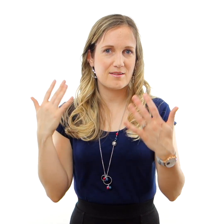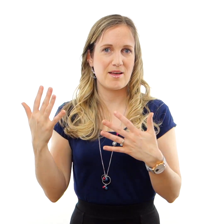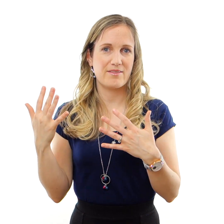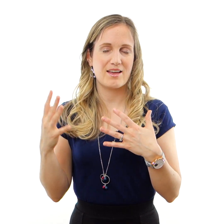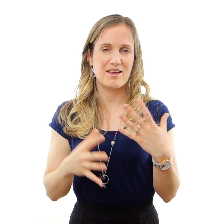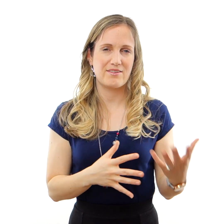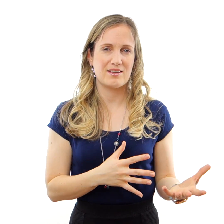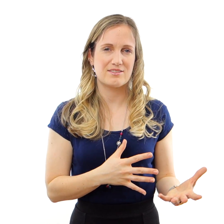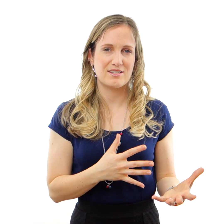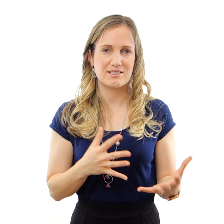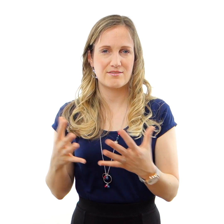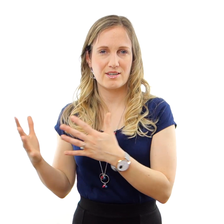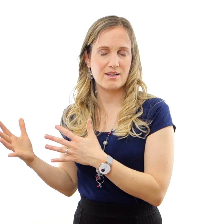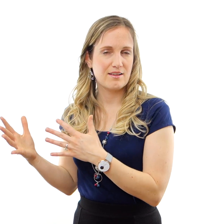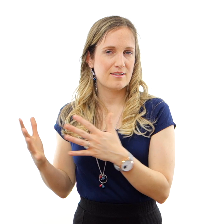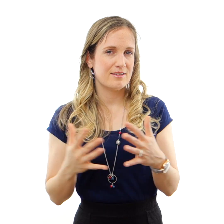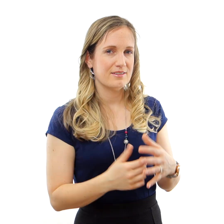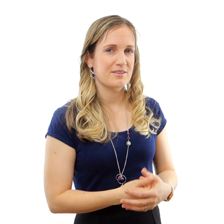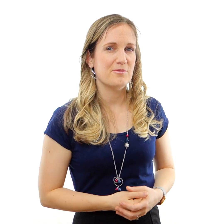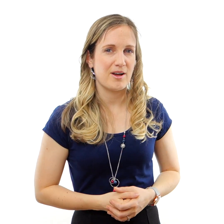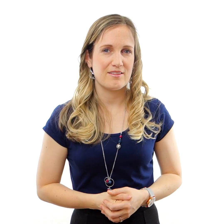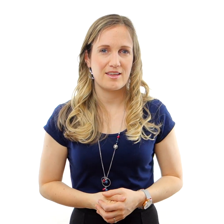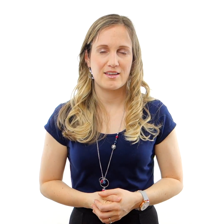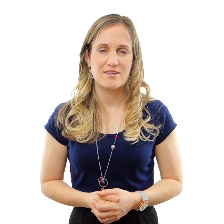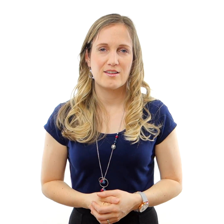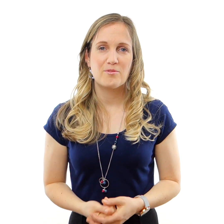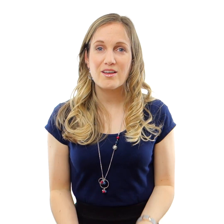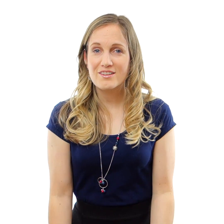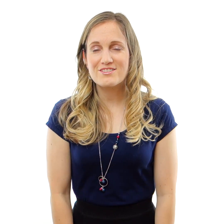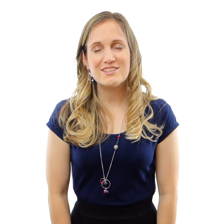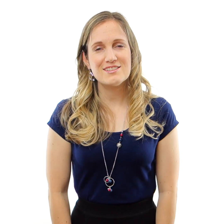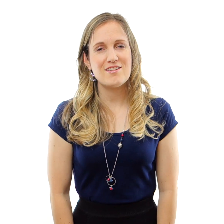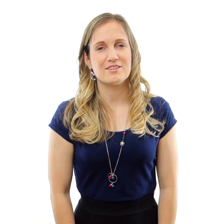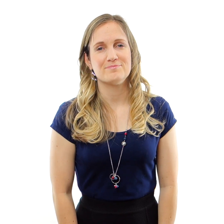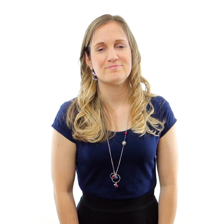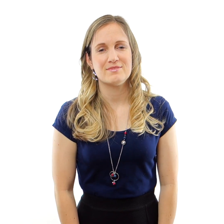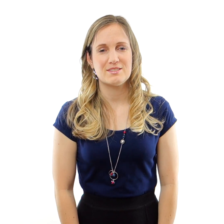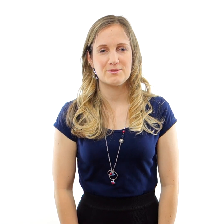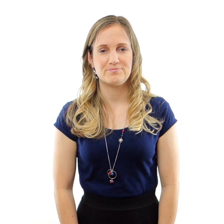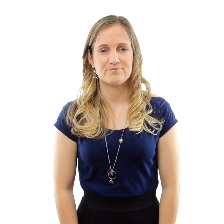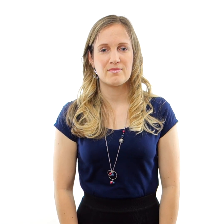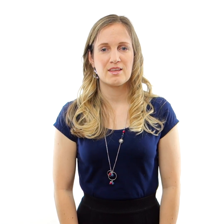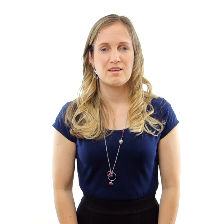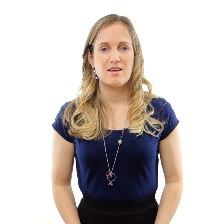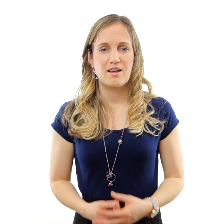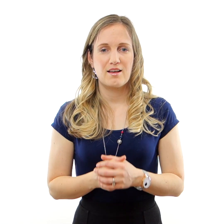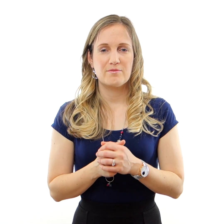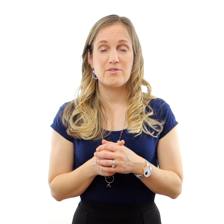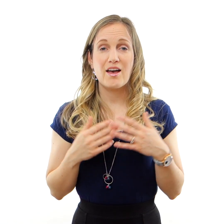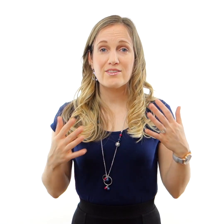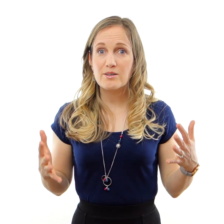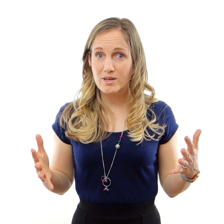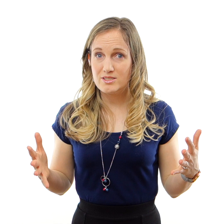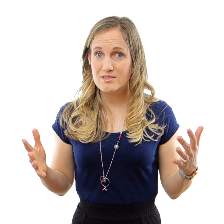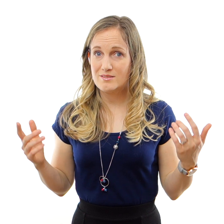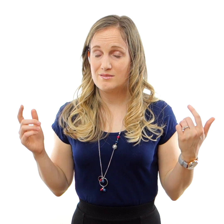about that and have a hands-on activity, while they're learning the song. So if you have any questions,